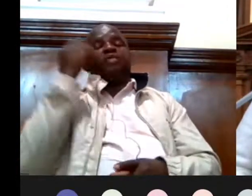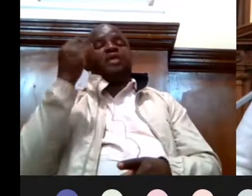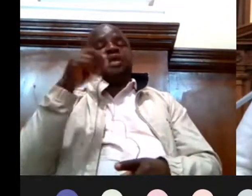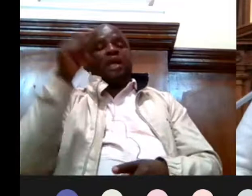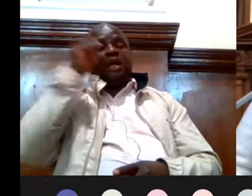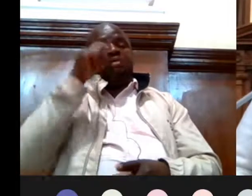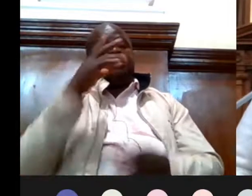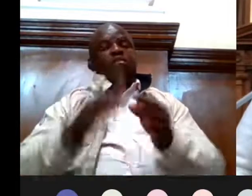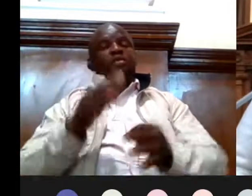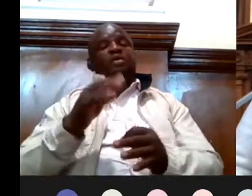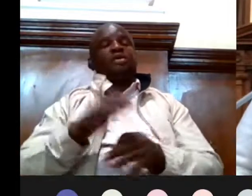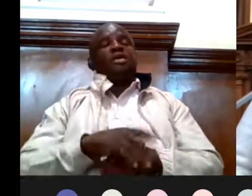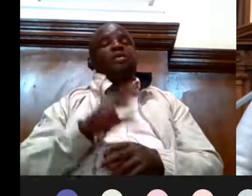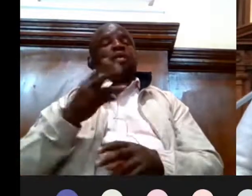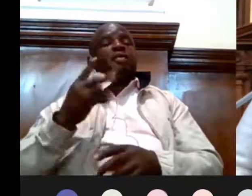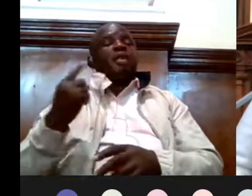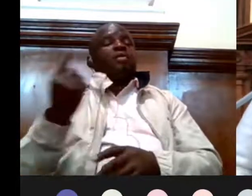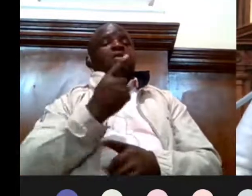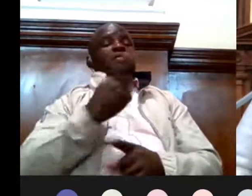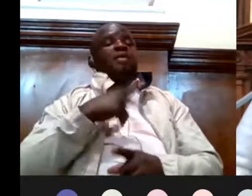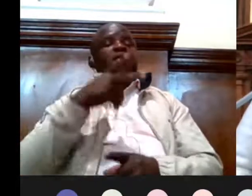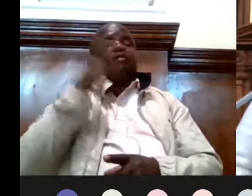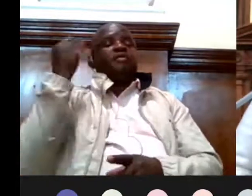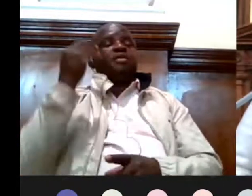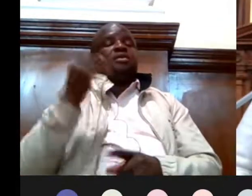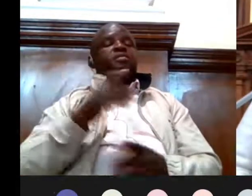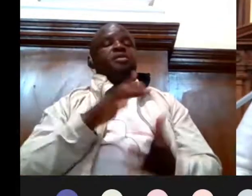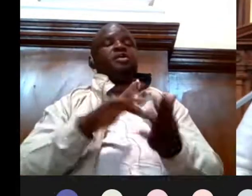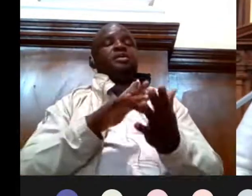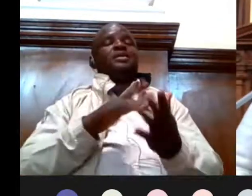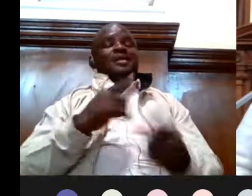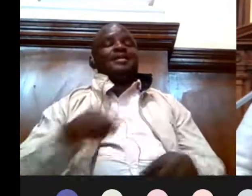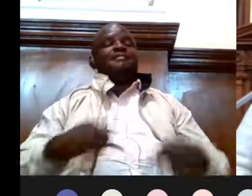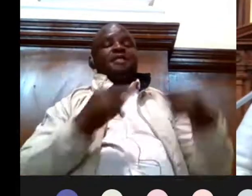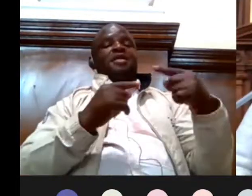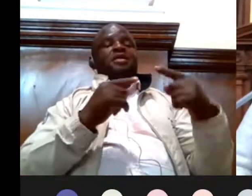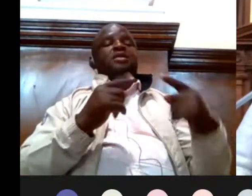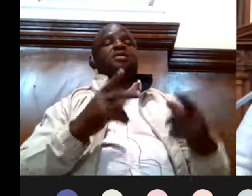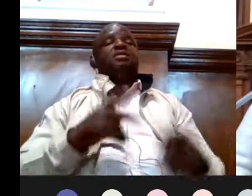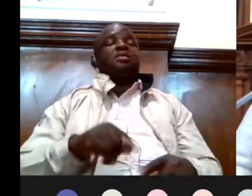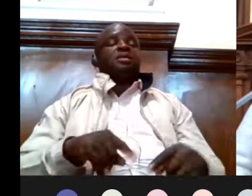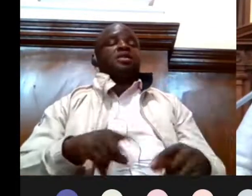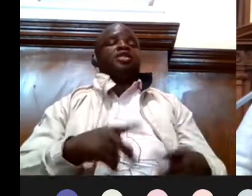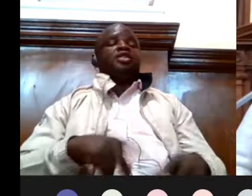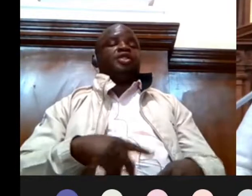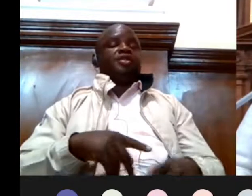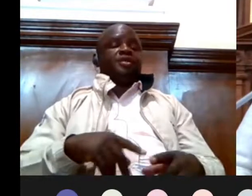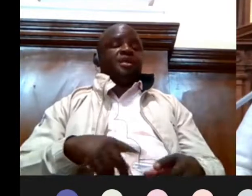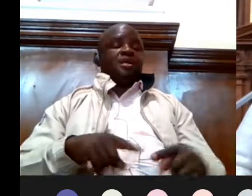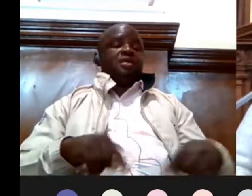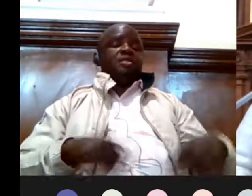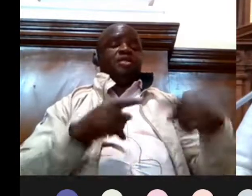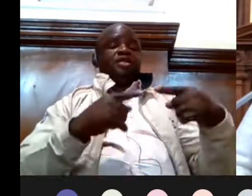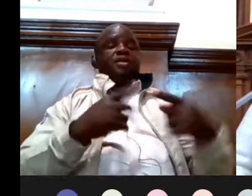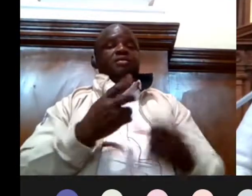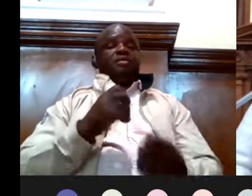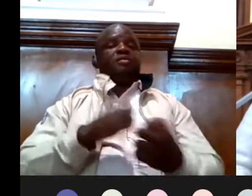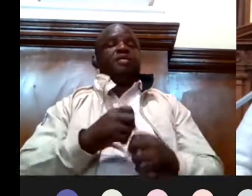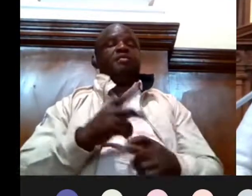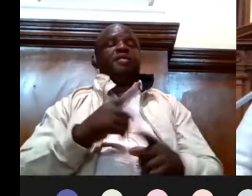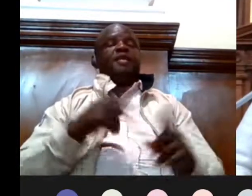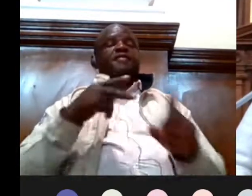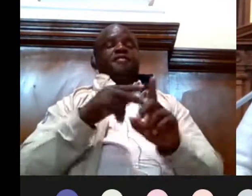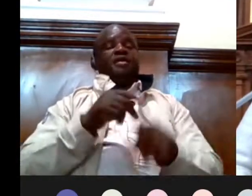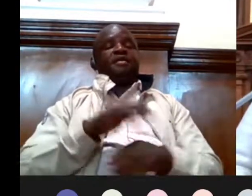many other women have to forget our and face the reality of this gender-based violence. Jwale